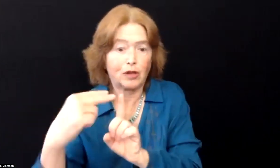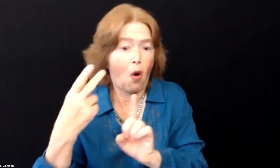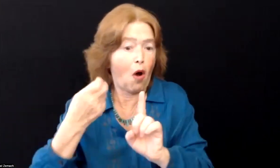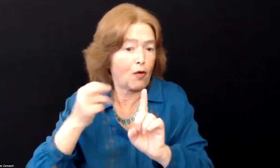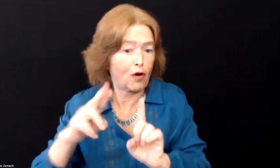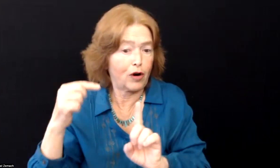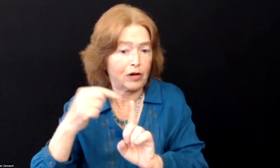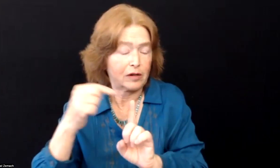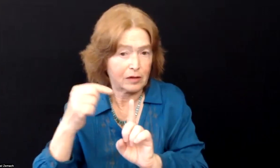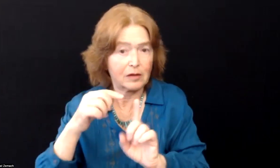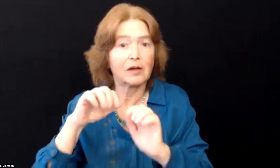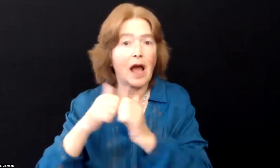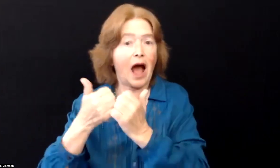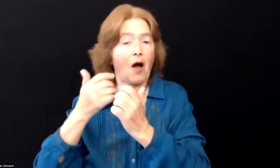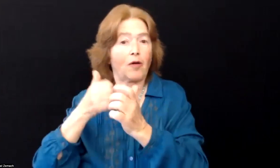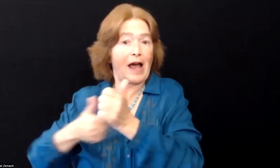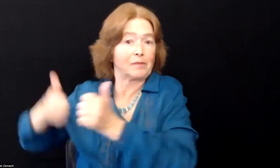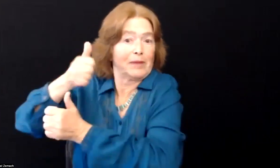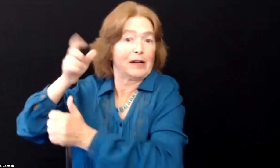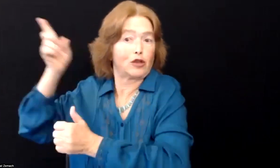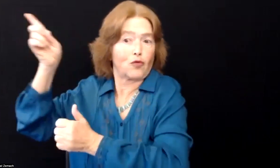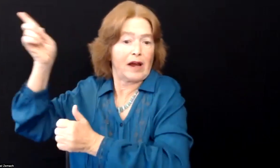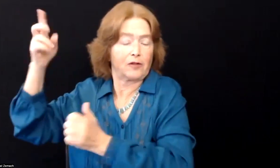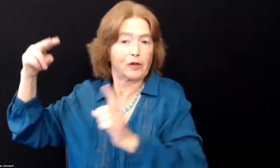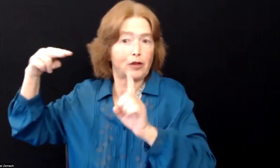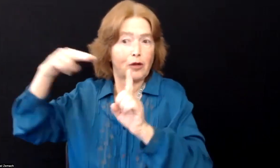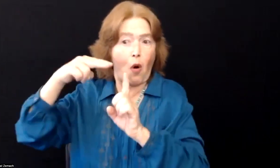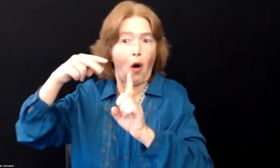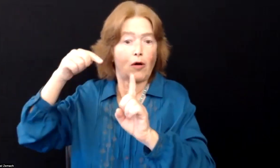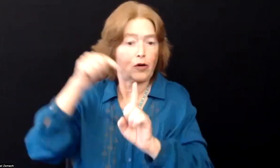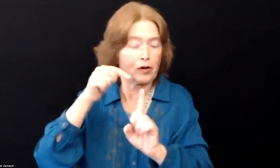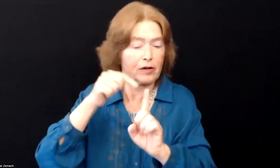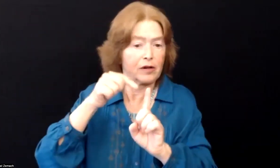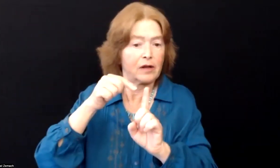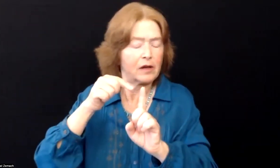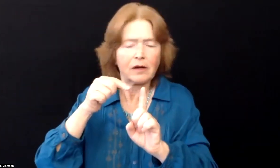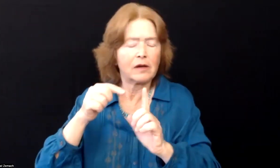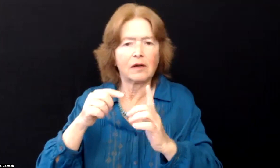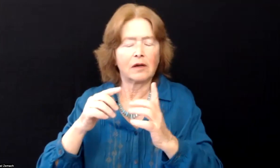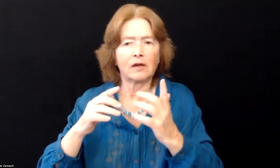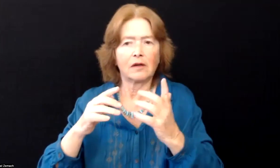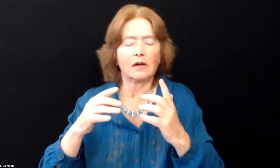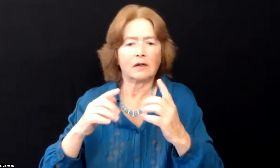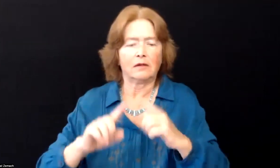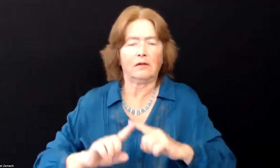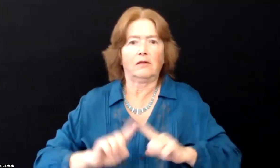how that mainstream teacher looked at her and how the administrator looked at her was completely different